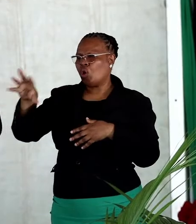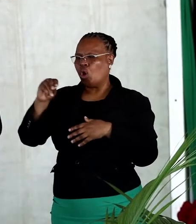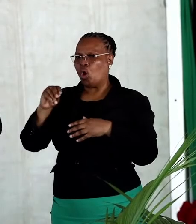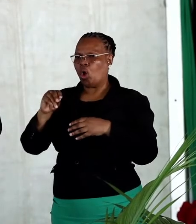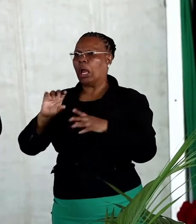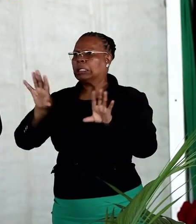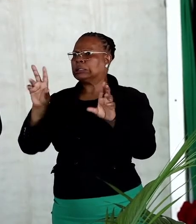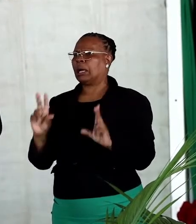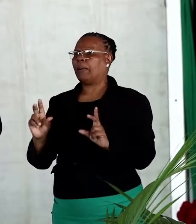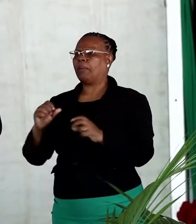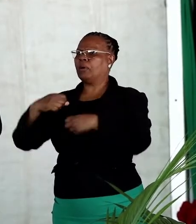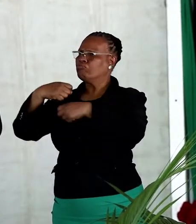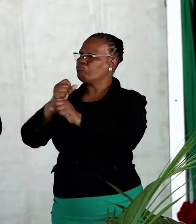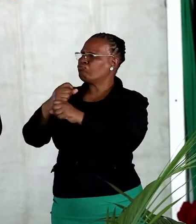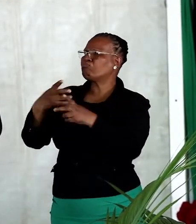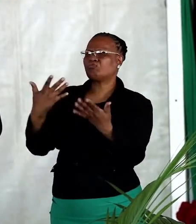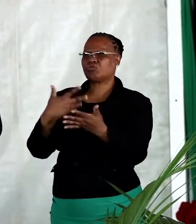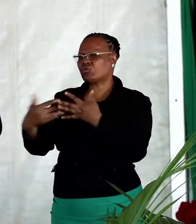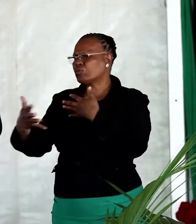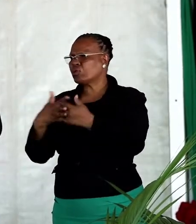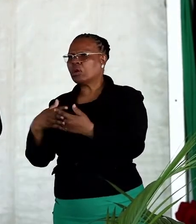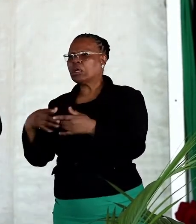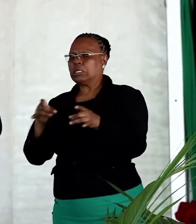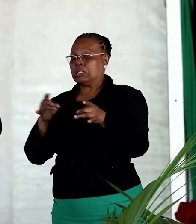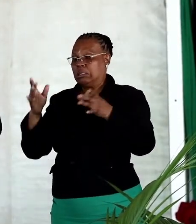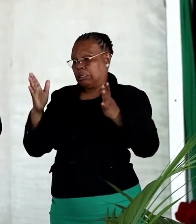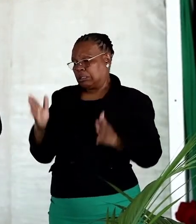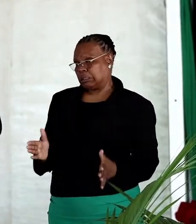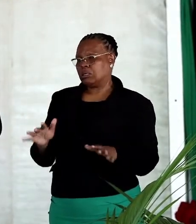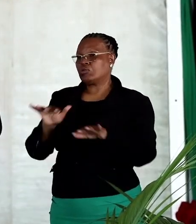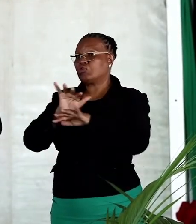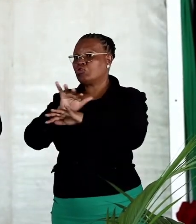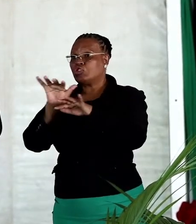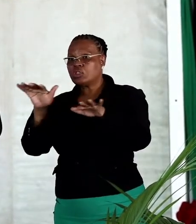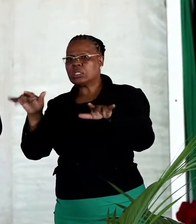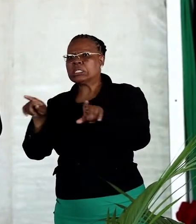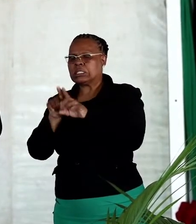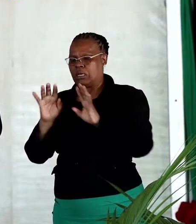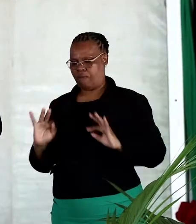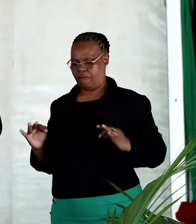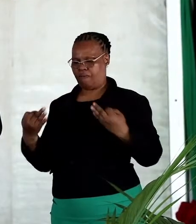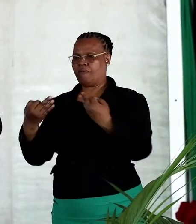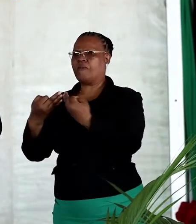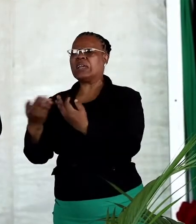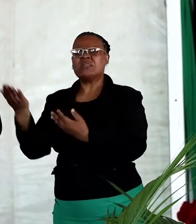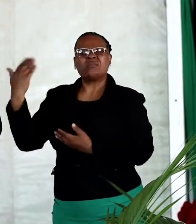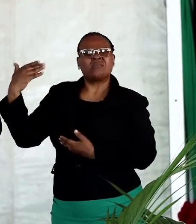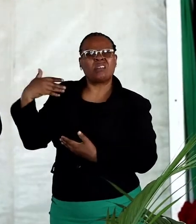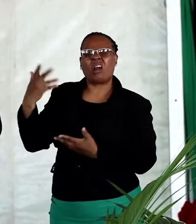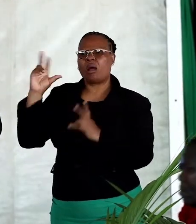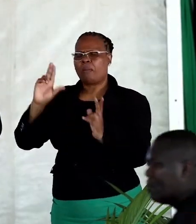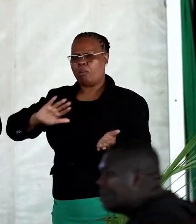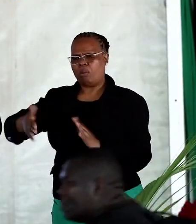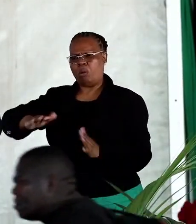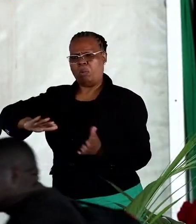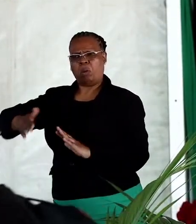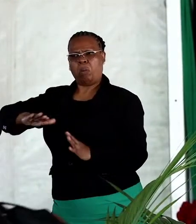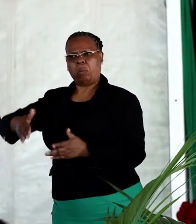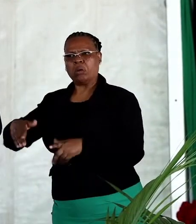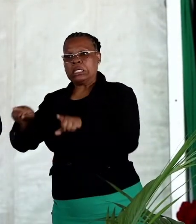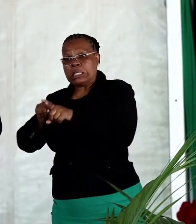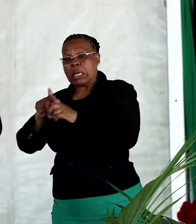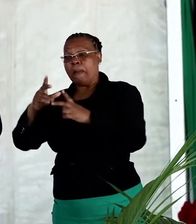struggle, government officials led by the Director General, family, the victims, the Bhisho Massacre and the